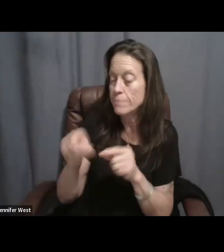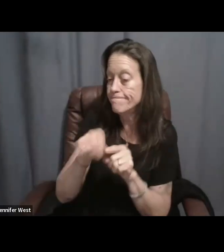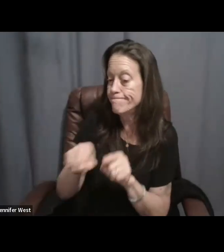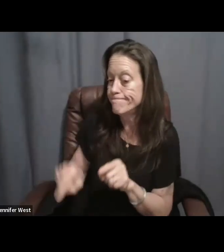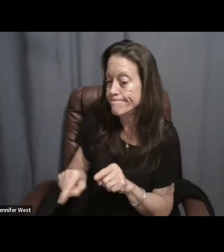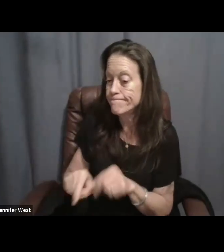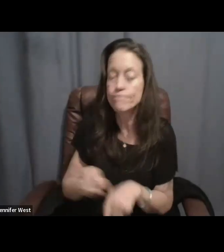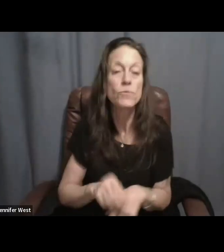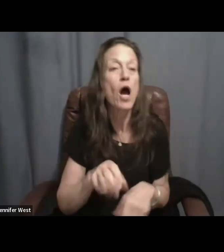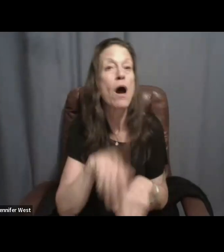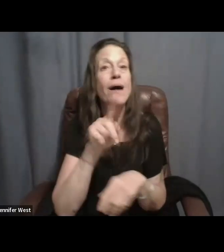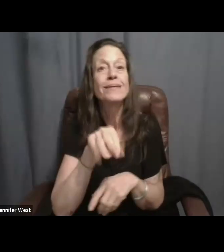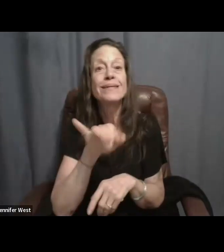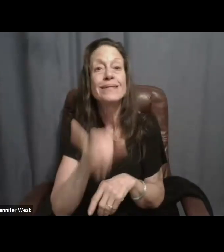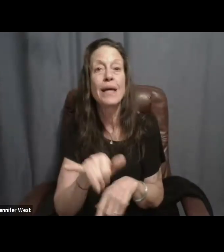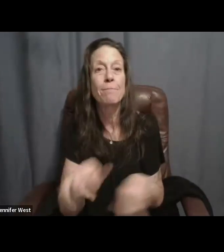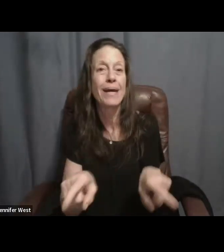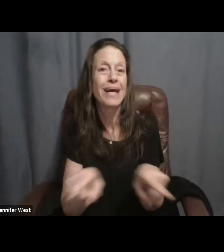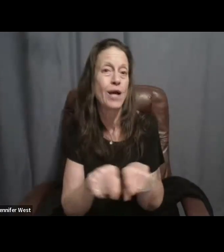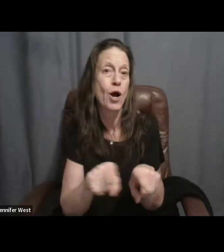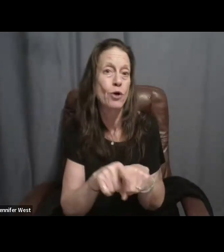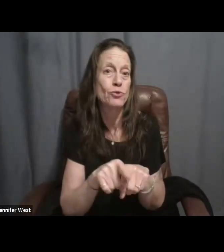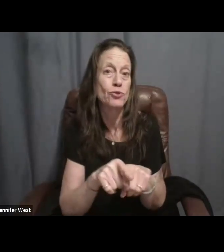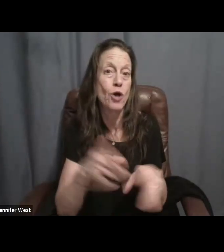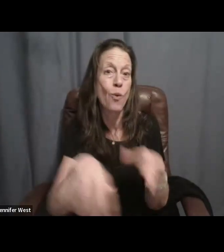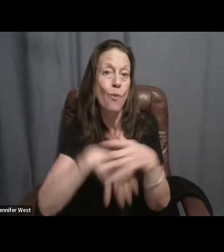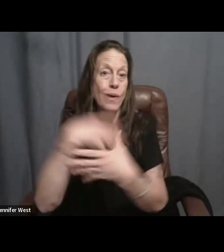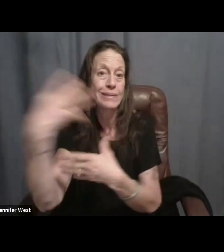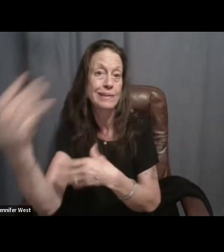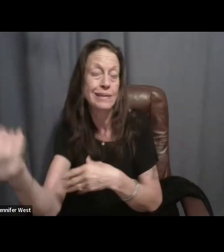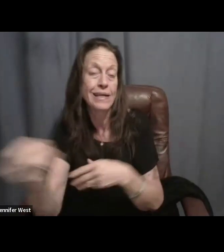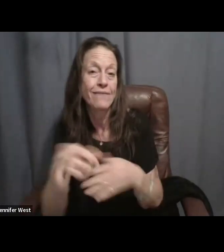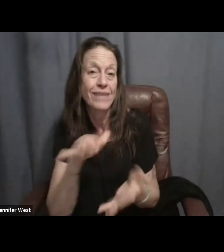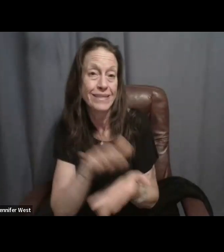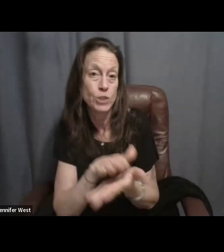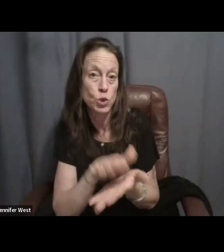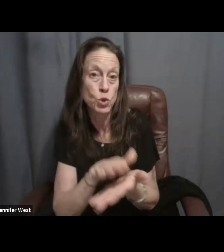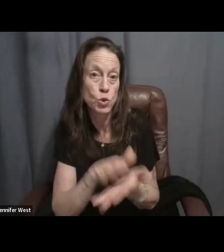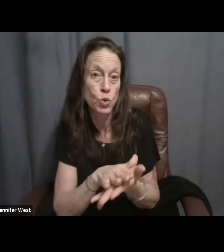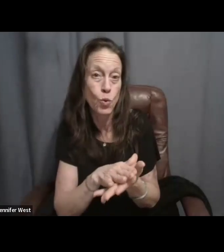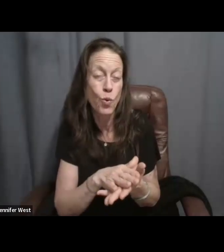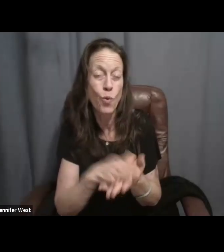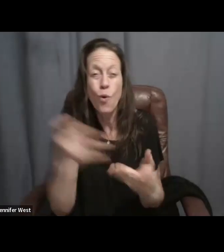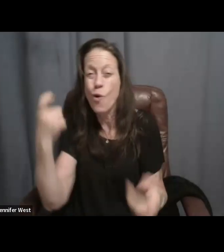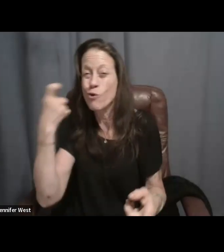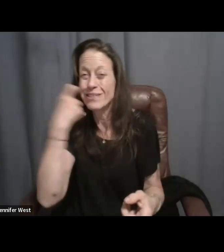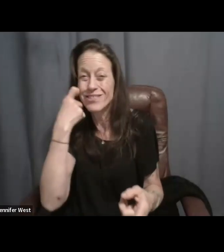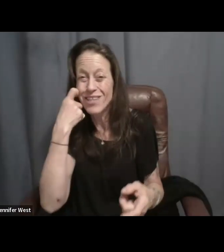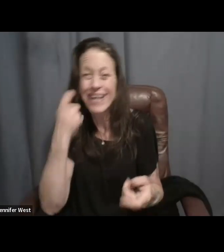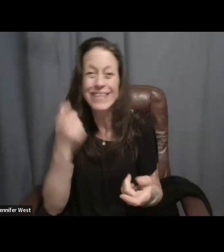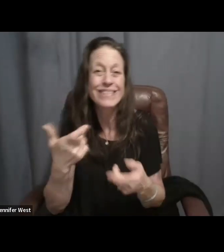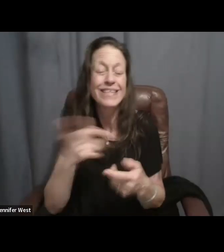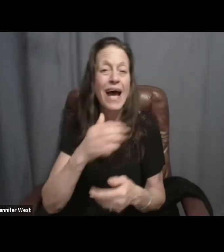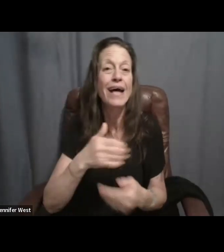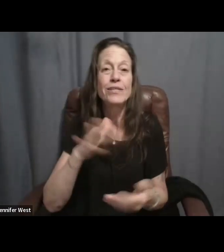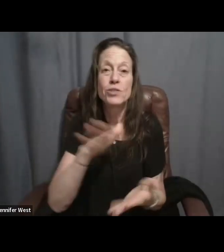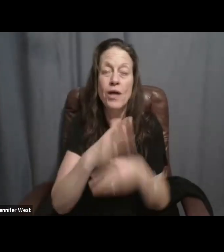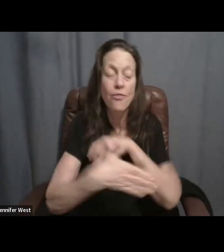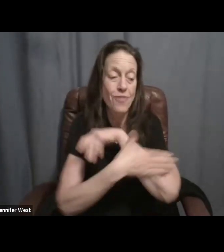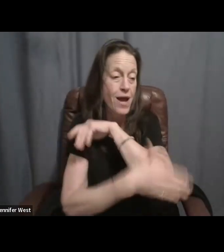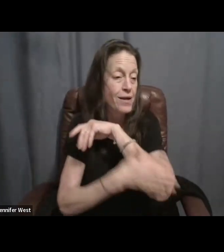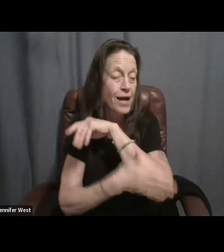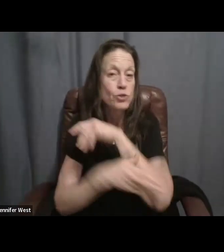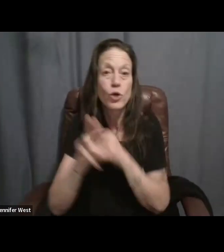also coming out of school just as the country was recovering from COVID. So there was a lot of, are we